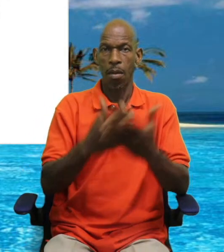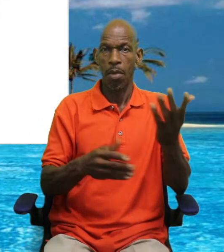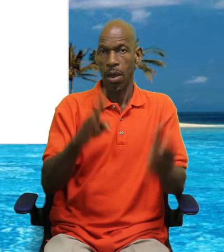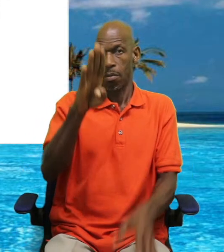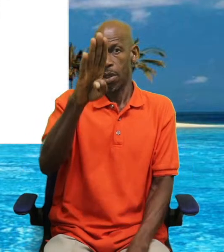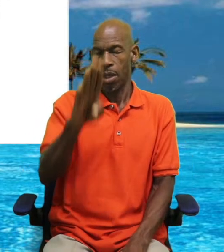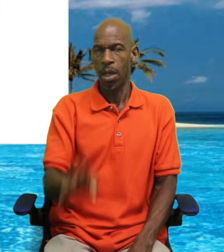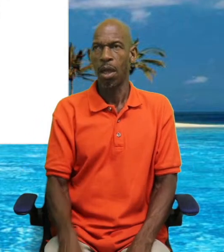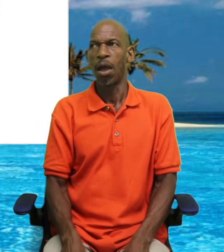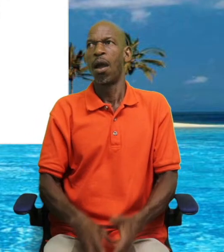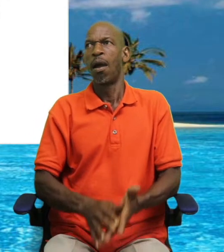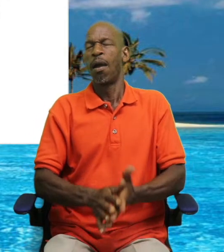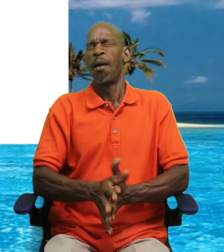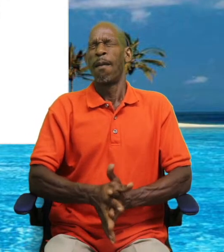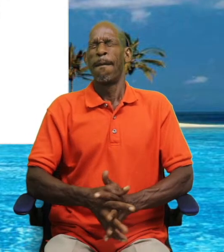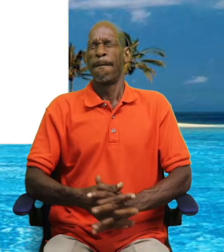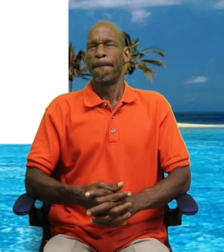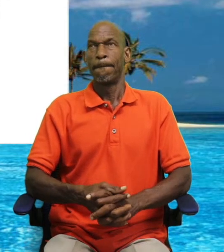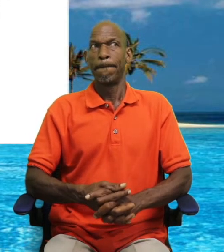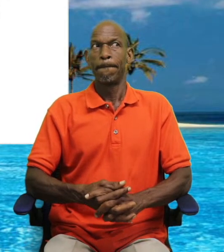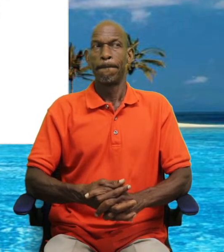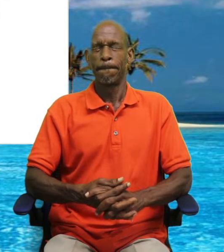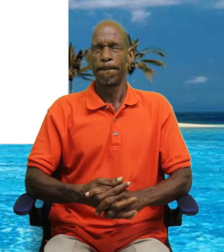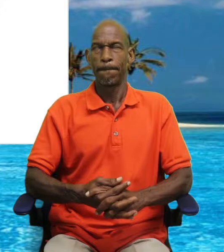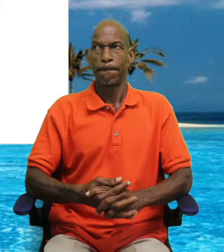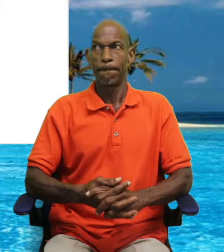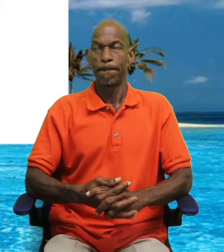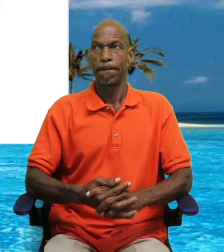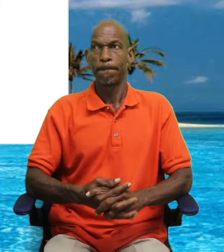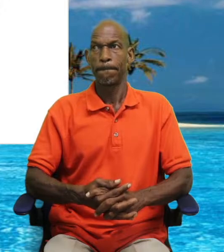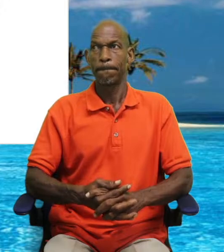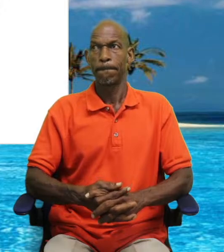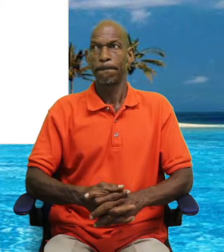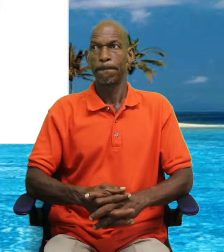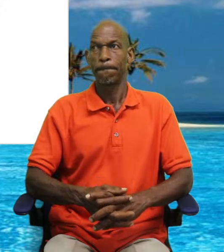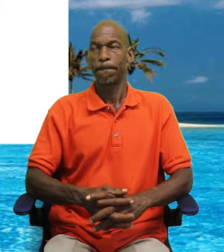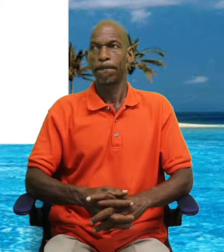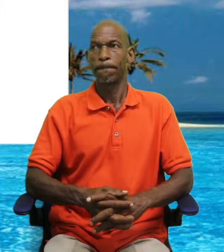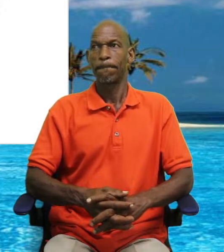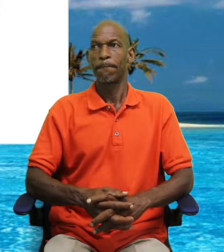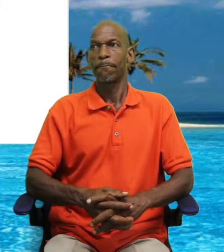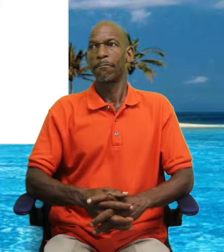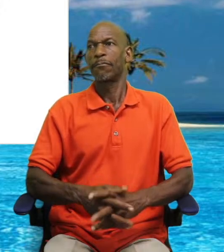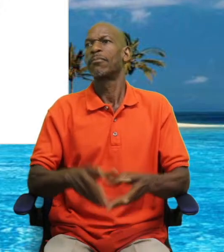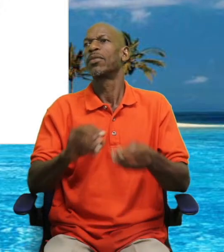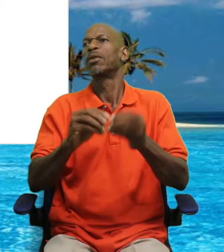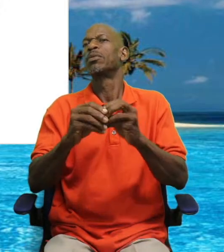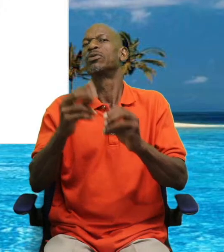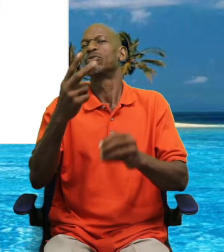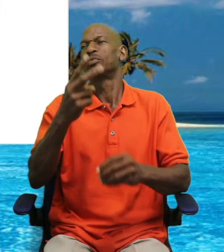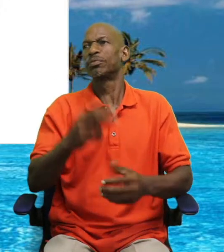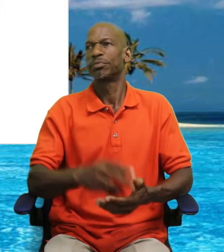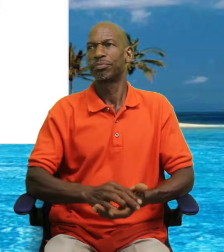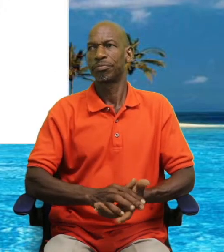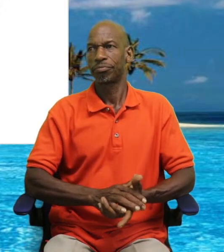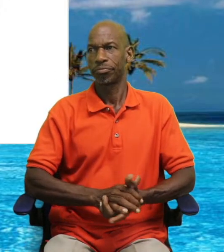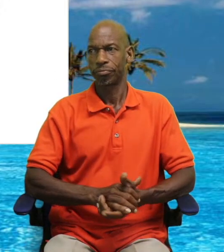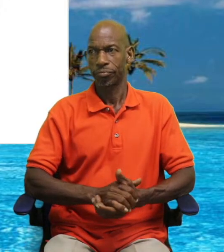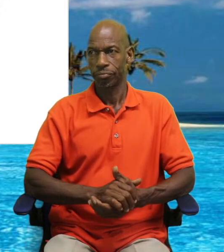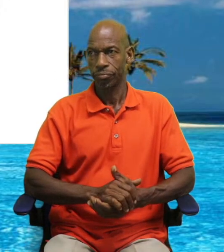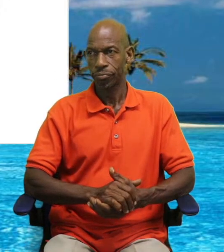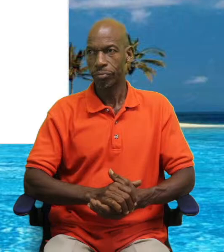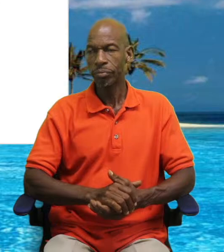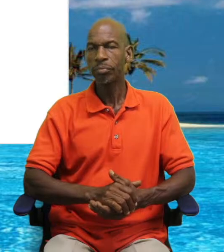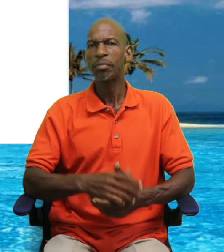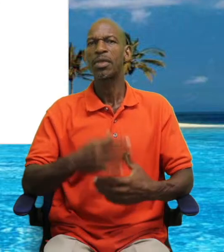B. I did number one already, so number two. Now you have a sentence, but you